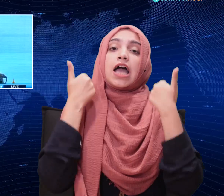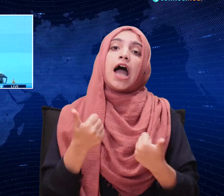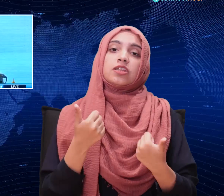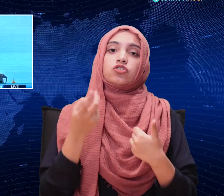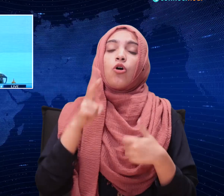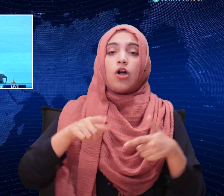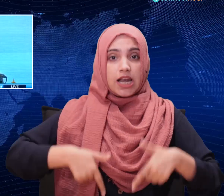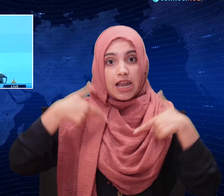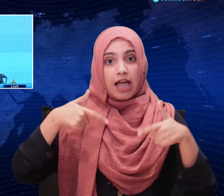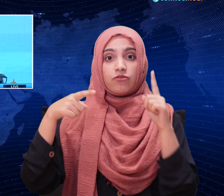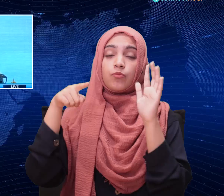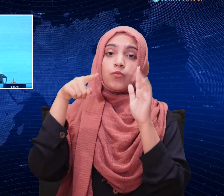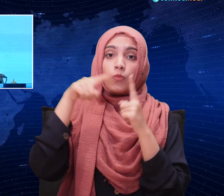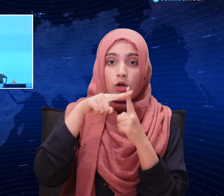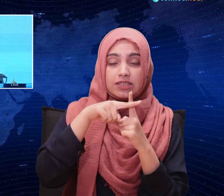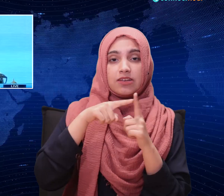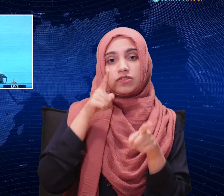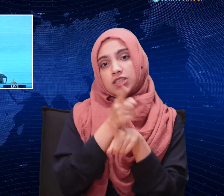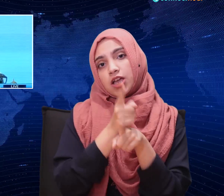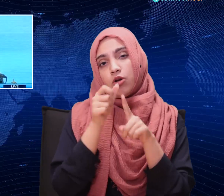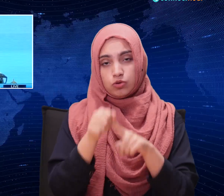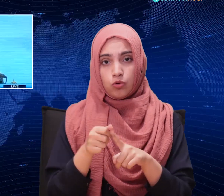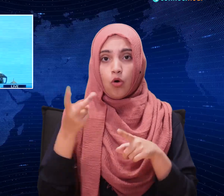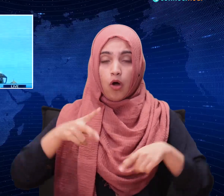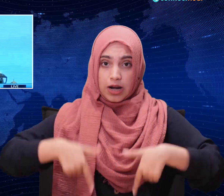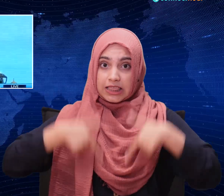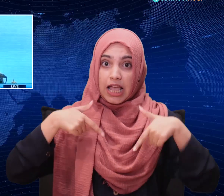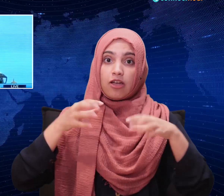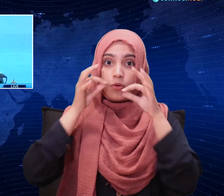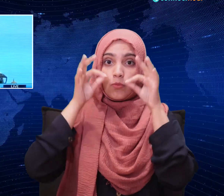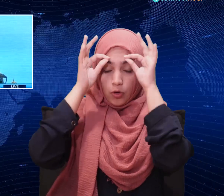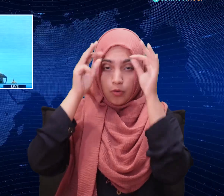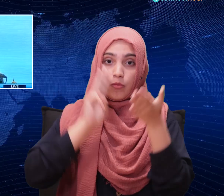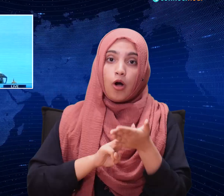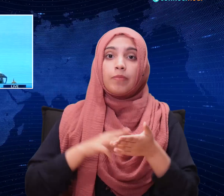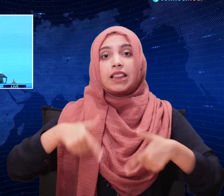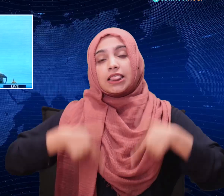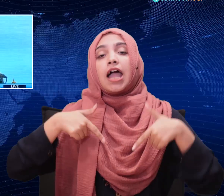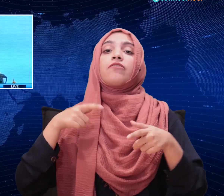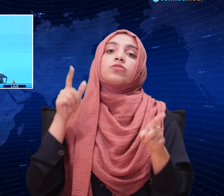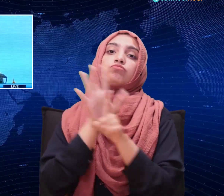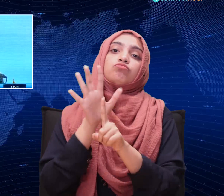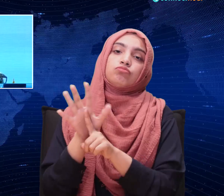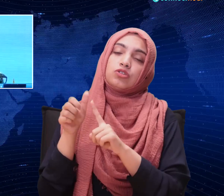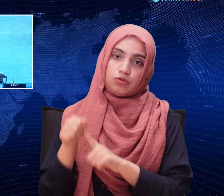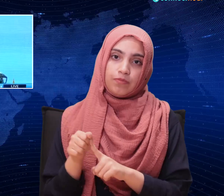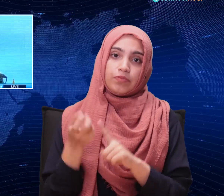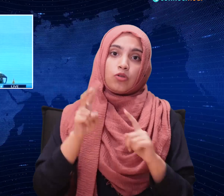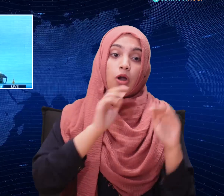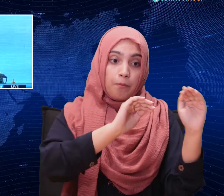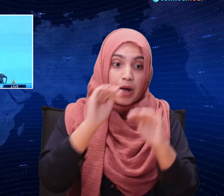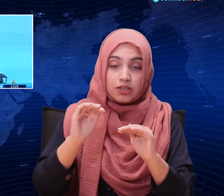of the Prophet Muhammad, he said, adding that children should be taught about the qualities that set the Prophet